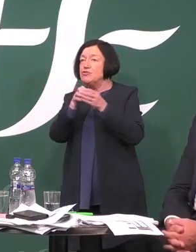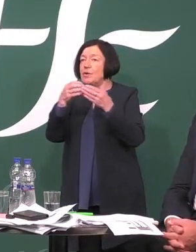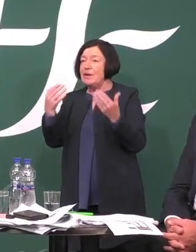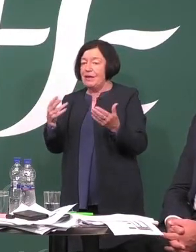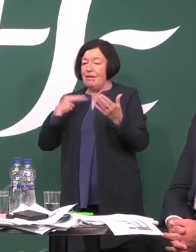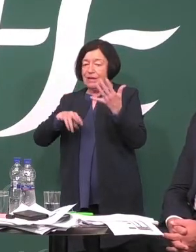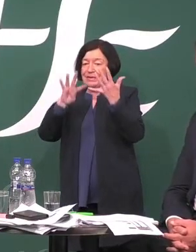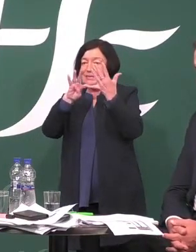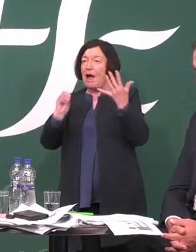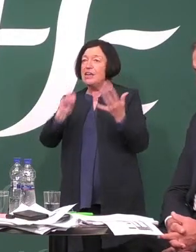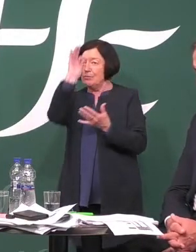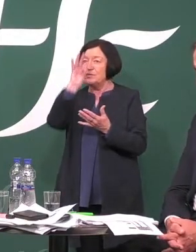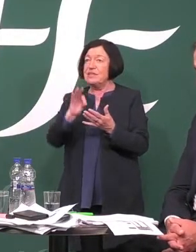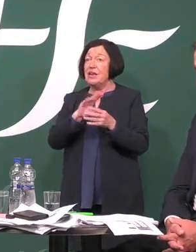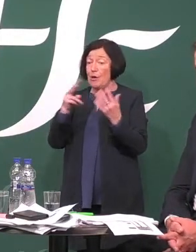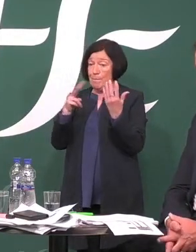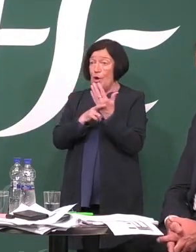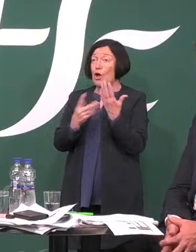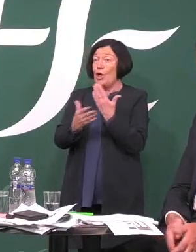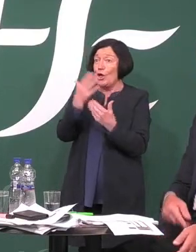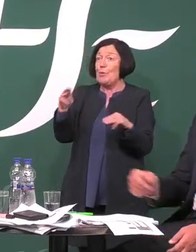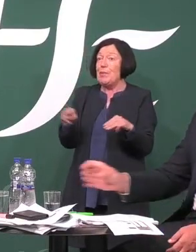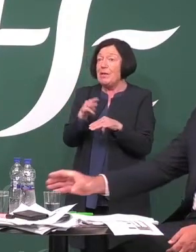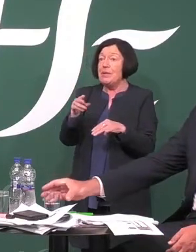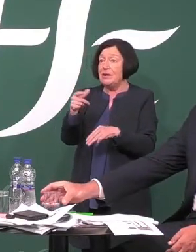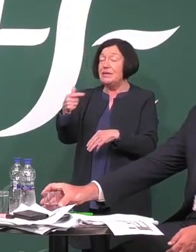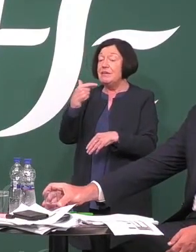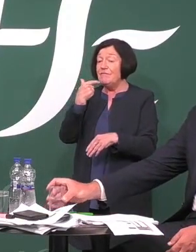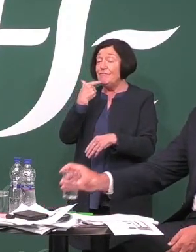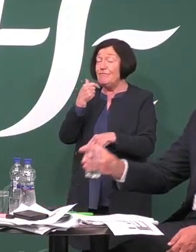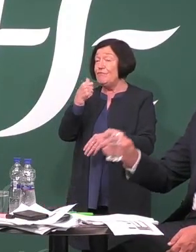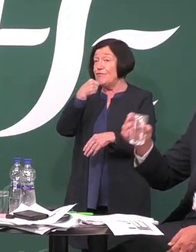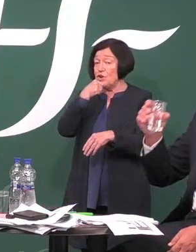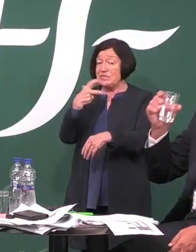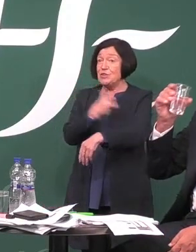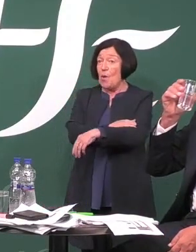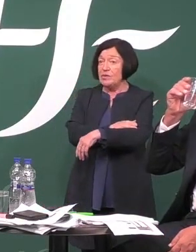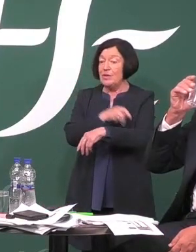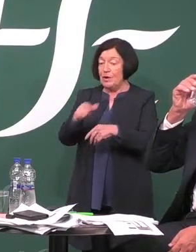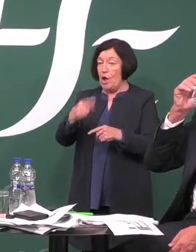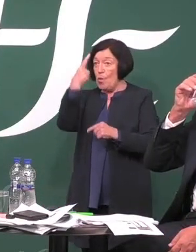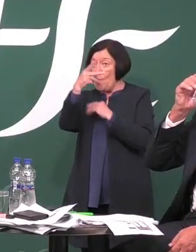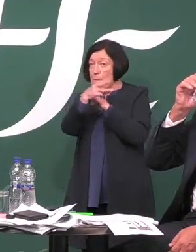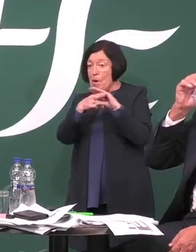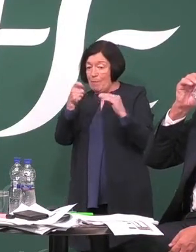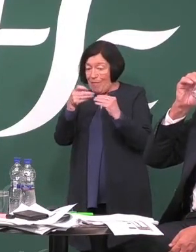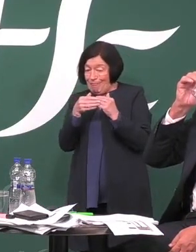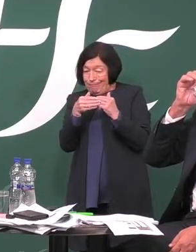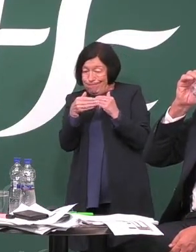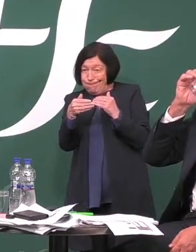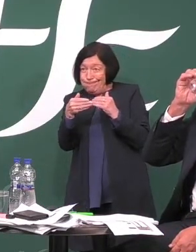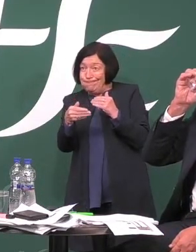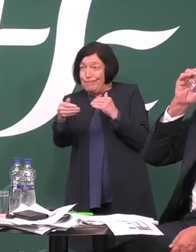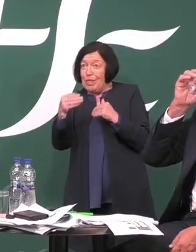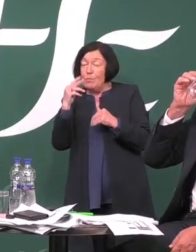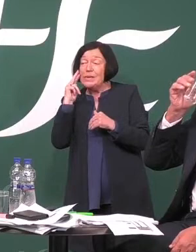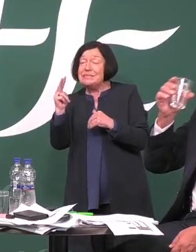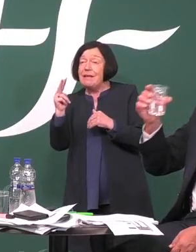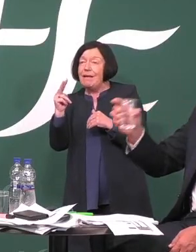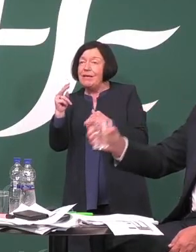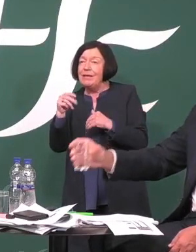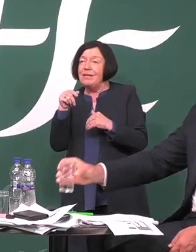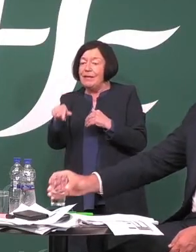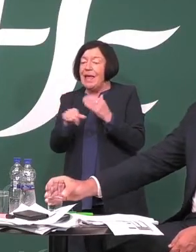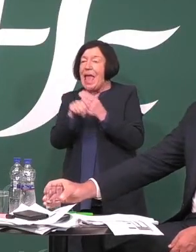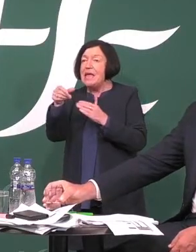approaching 90% even for younger age groups in terms of dose 1. So we're only a month or maybe a little longer away before we see